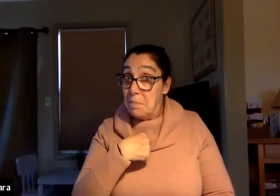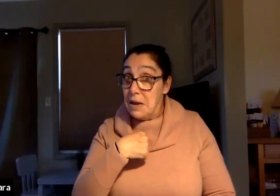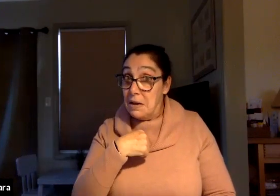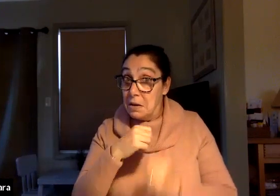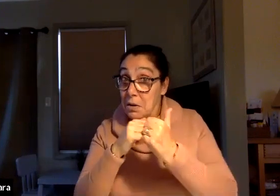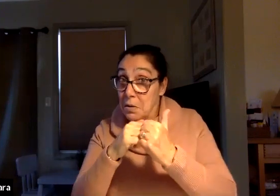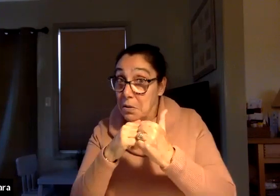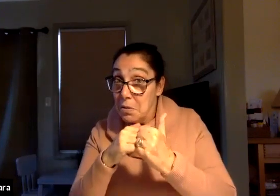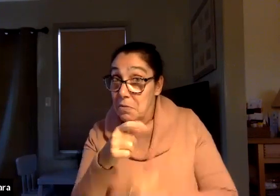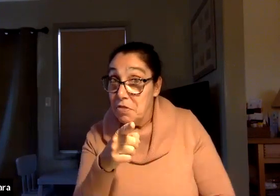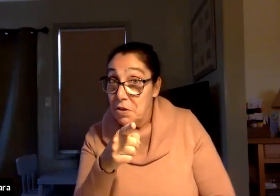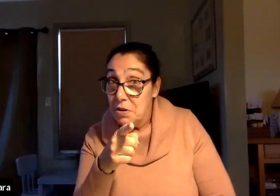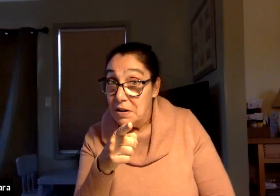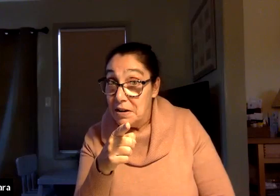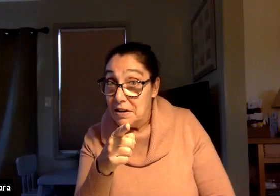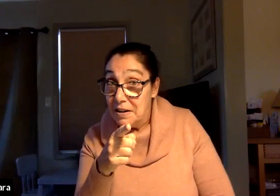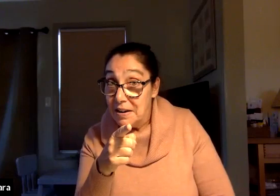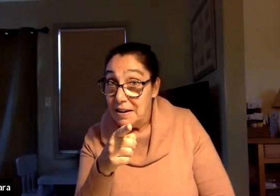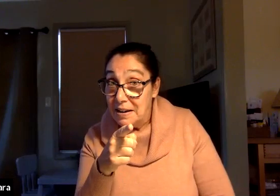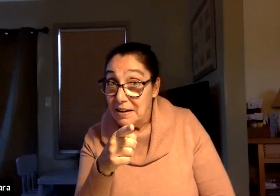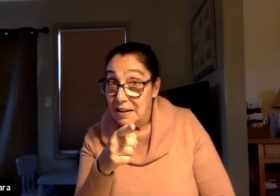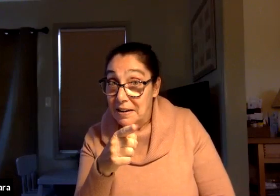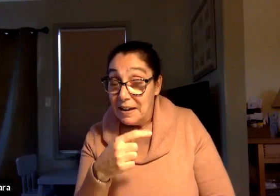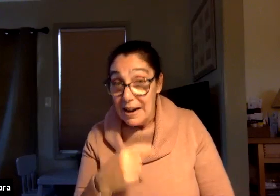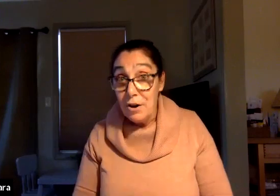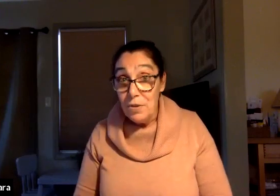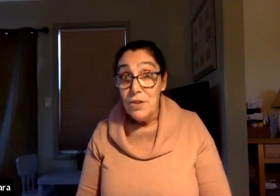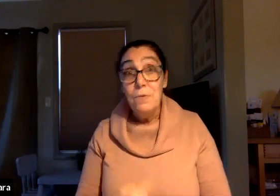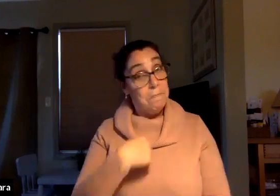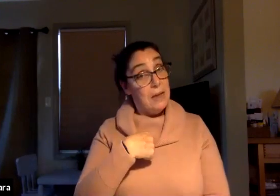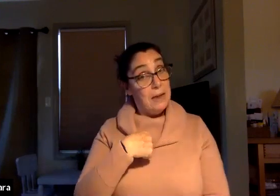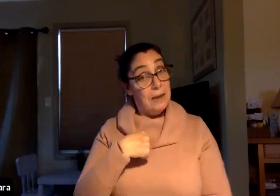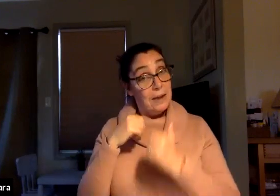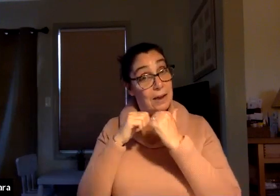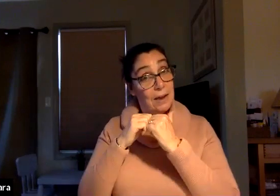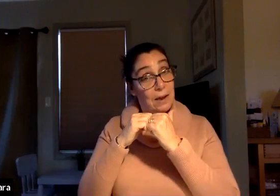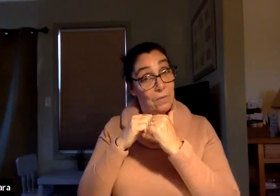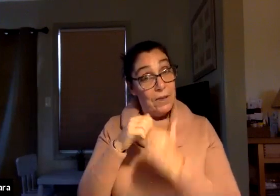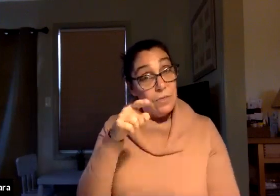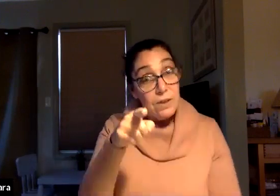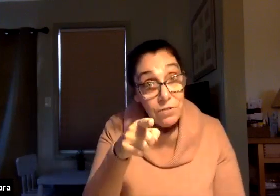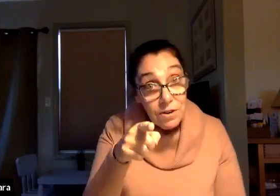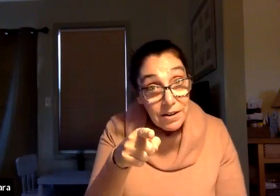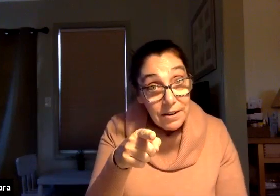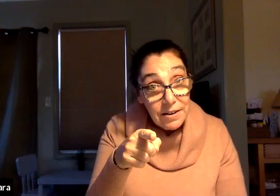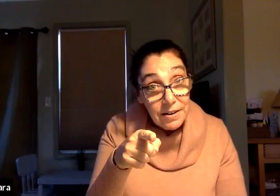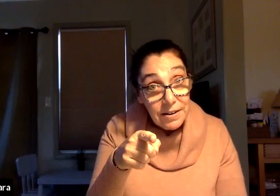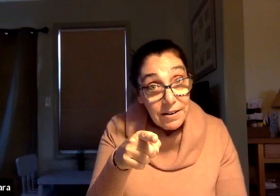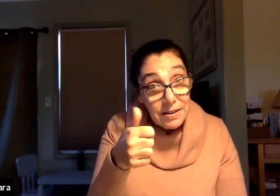Me, with you. Can I go with you? Me, with you.